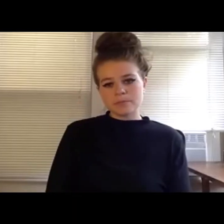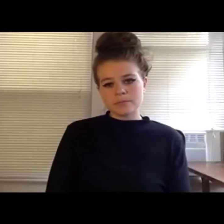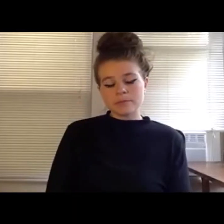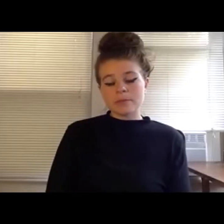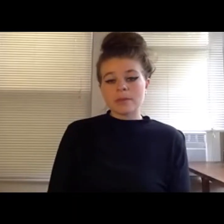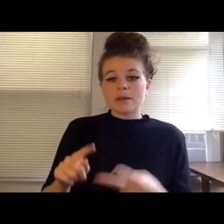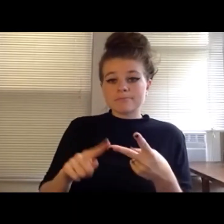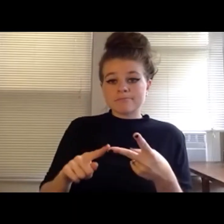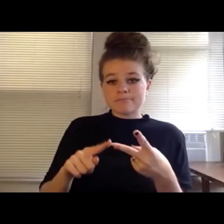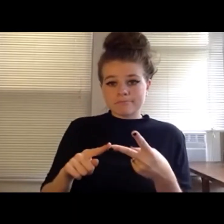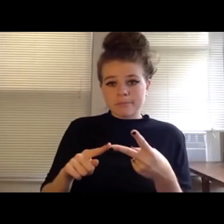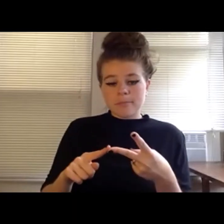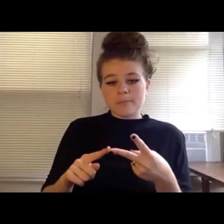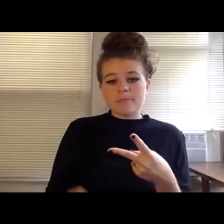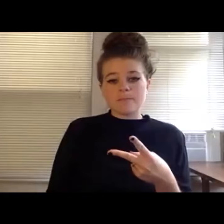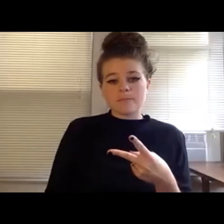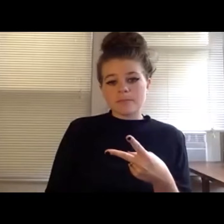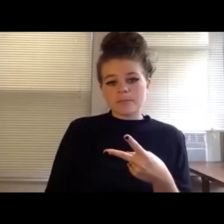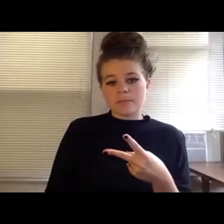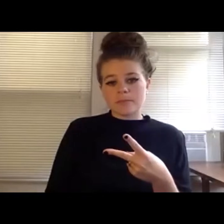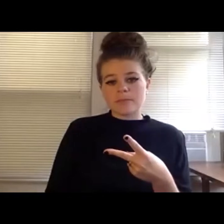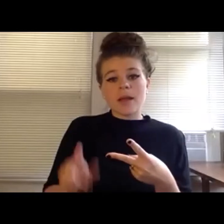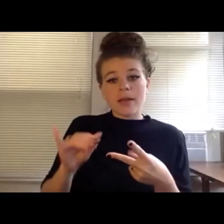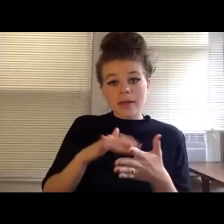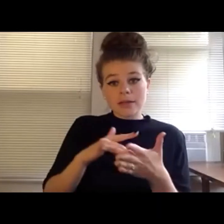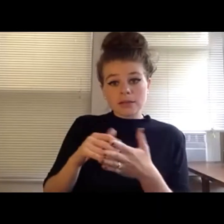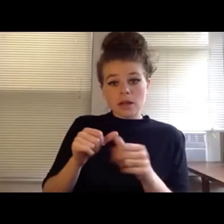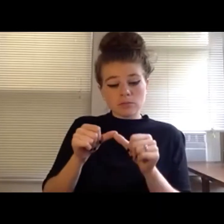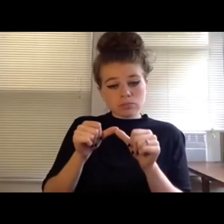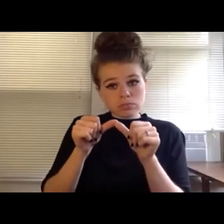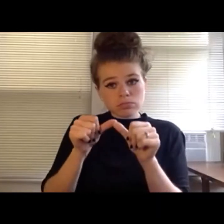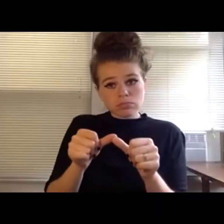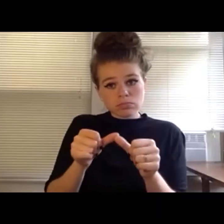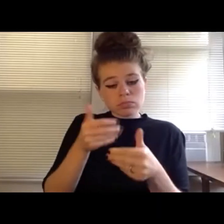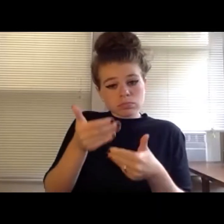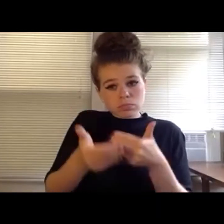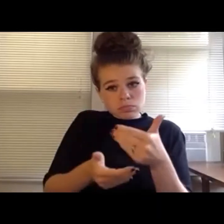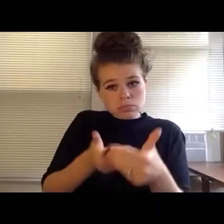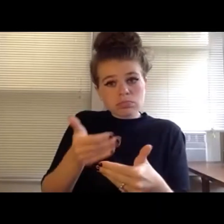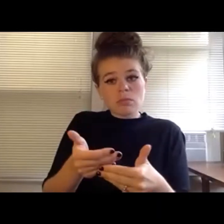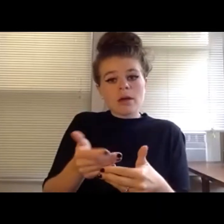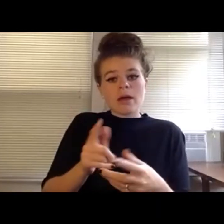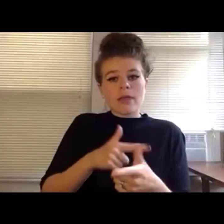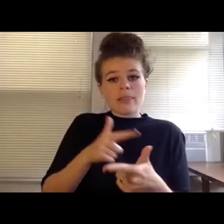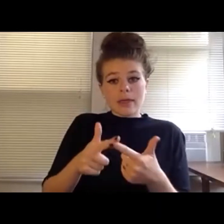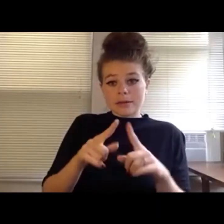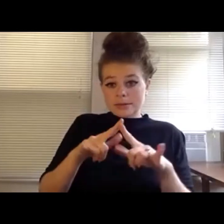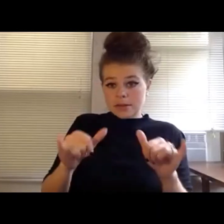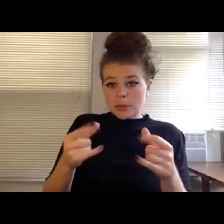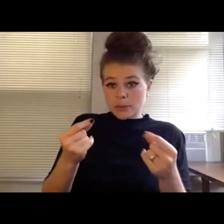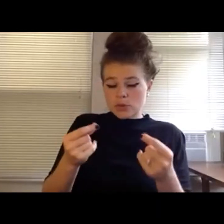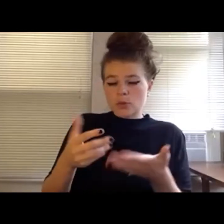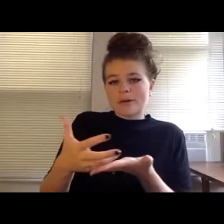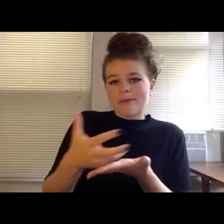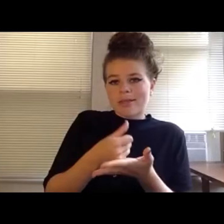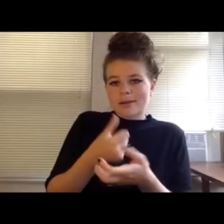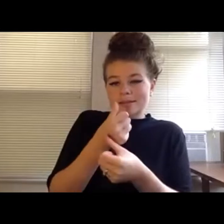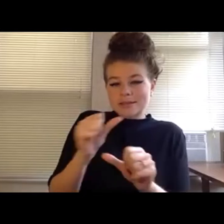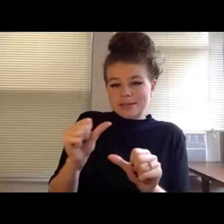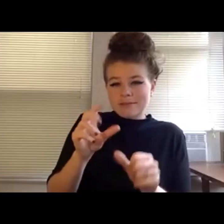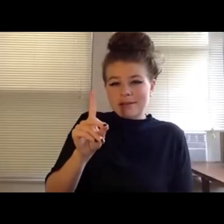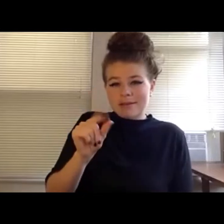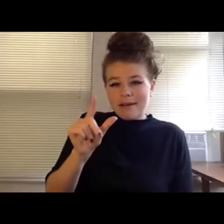Secondly, as the study progresses, we also collect safety data and efficacy data for the